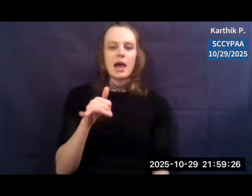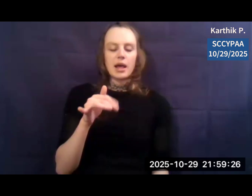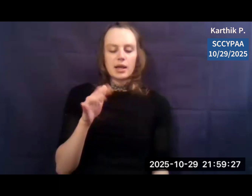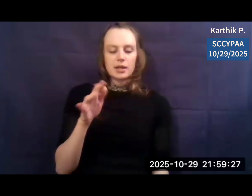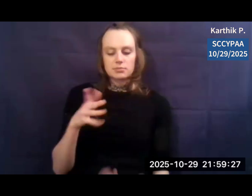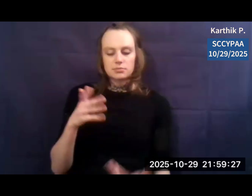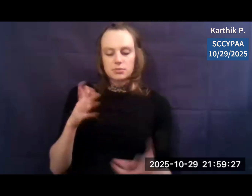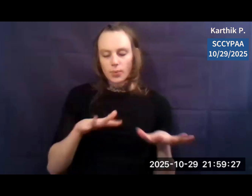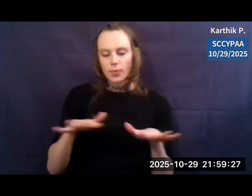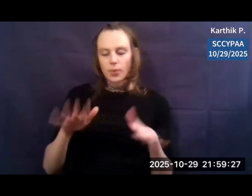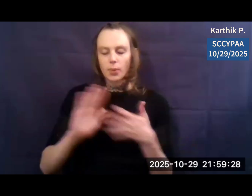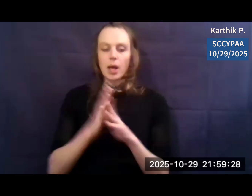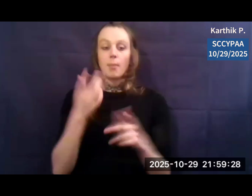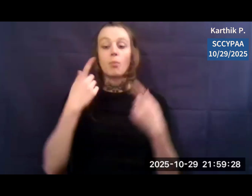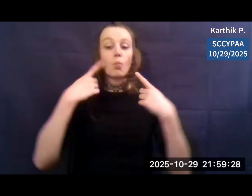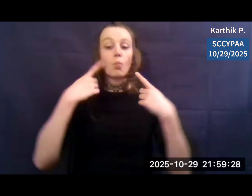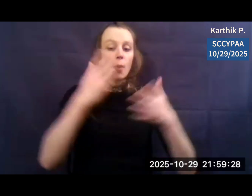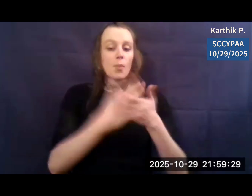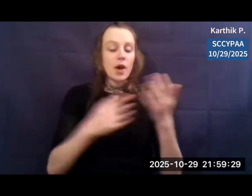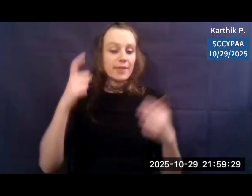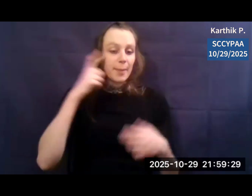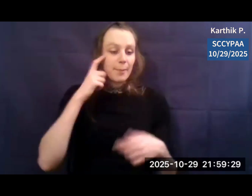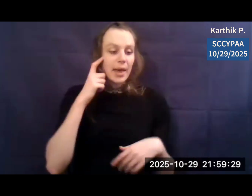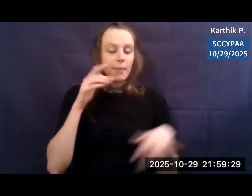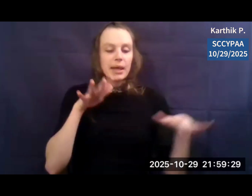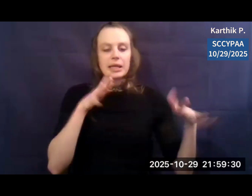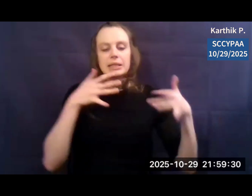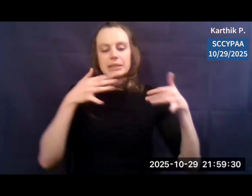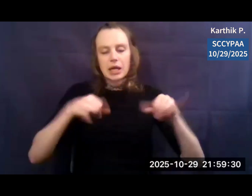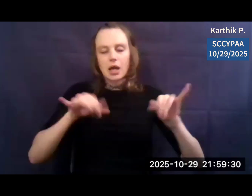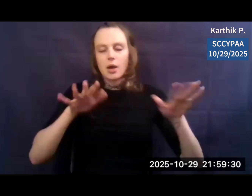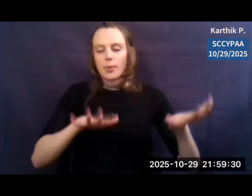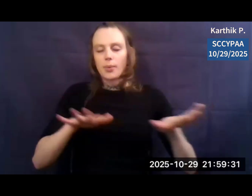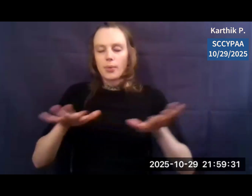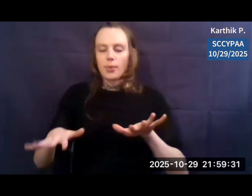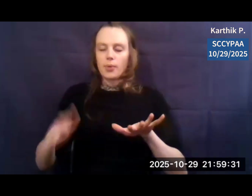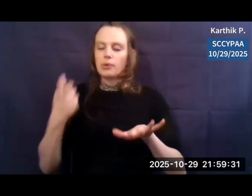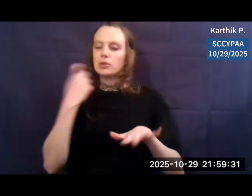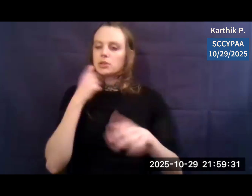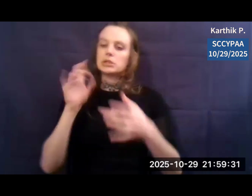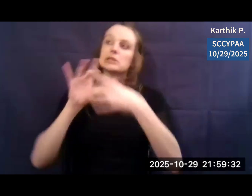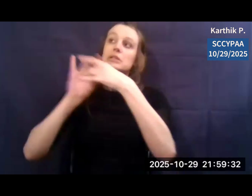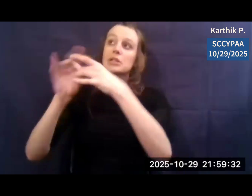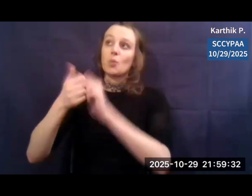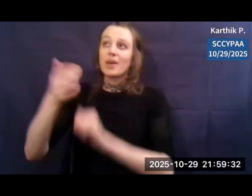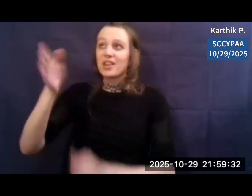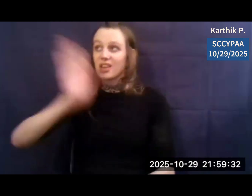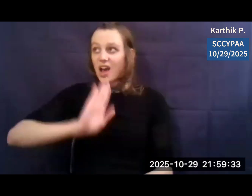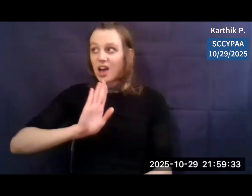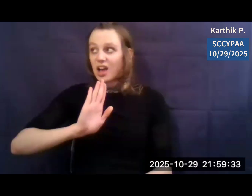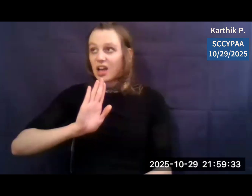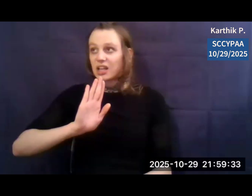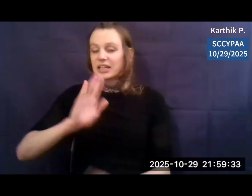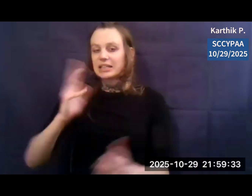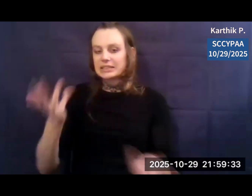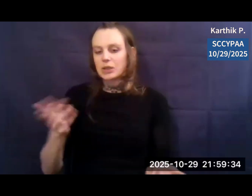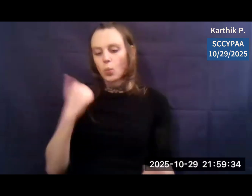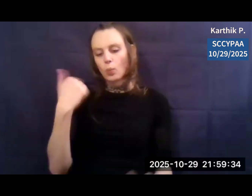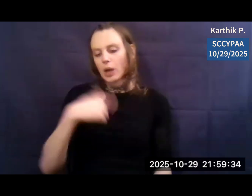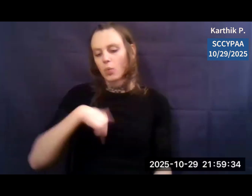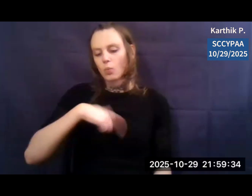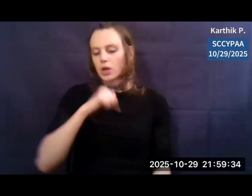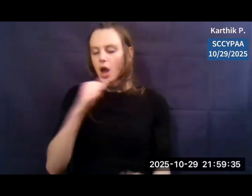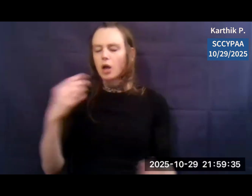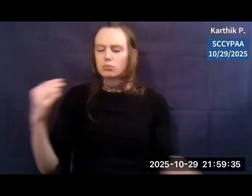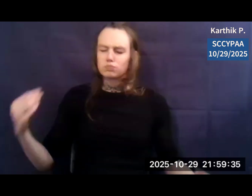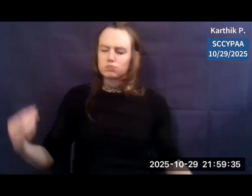still inexperienced and having just made conscious contact with God, it is not probable that we are going to be inspired at all times. We might pay for